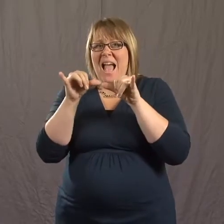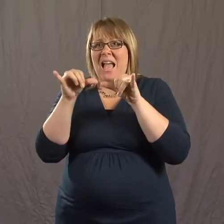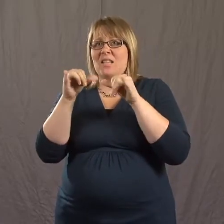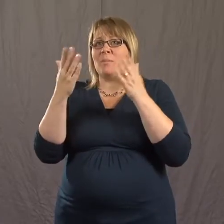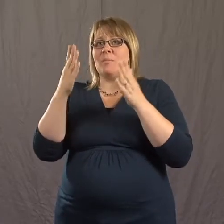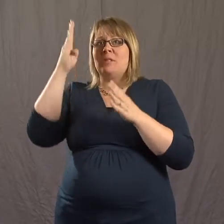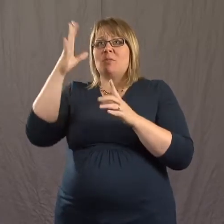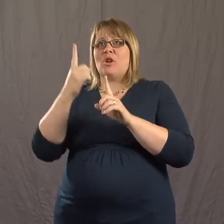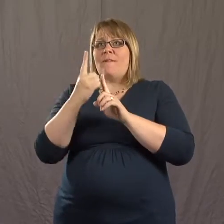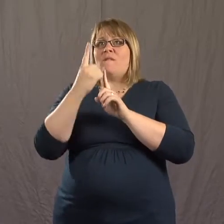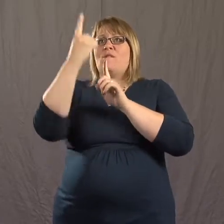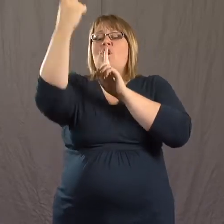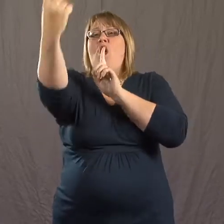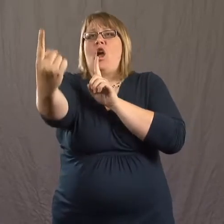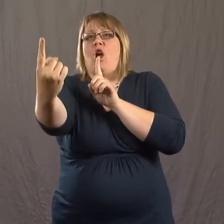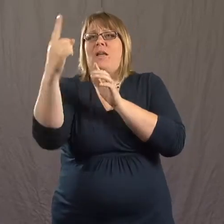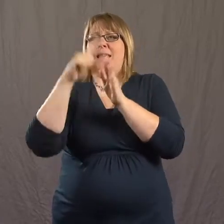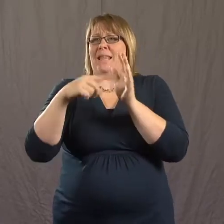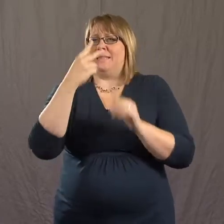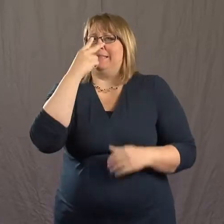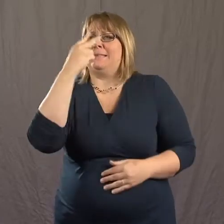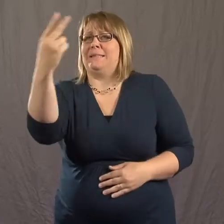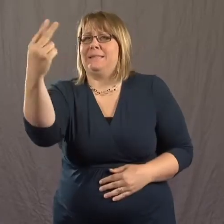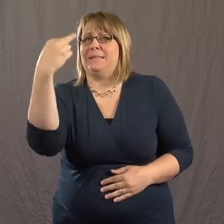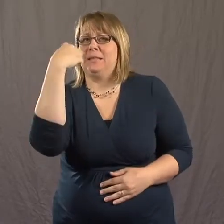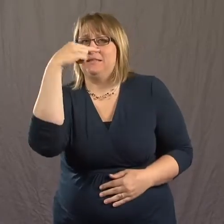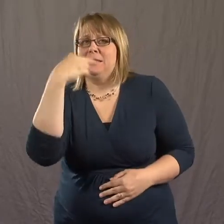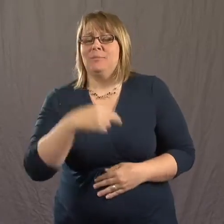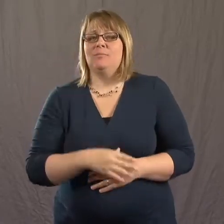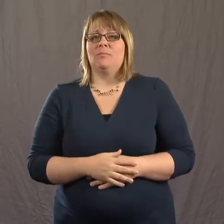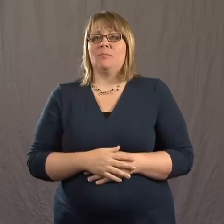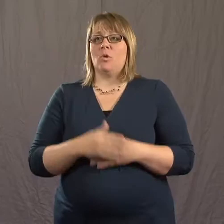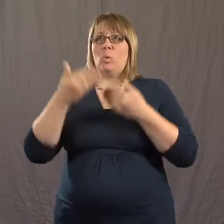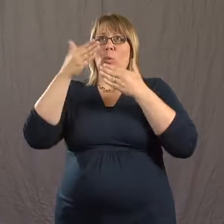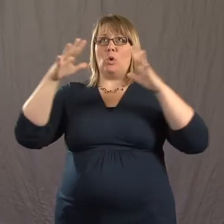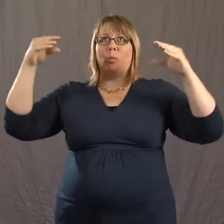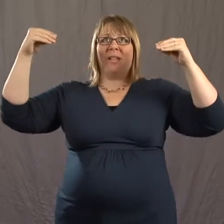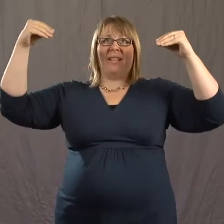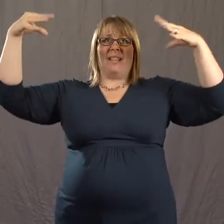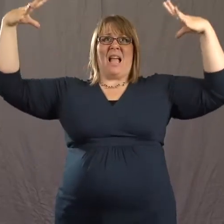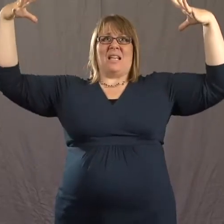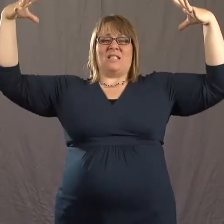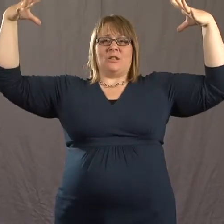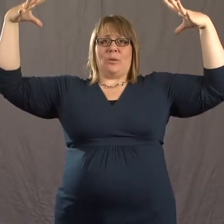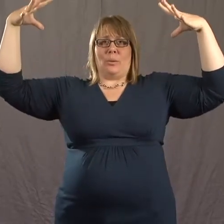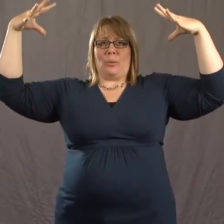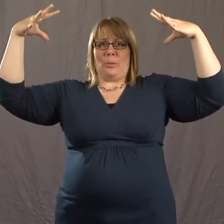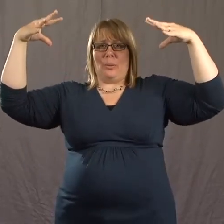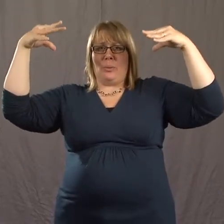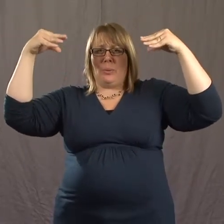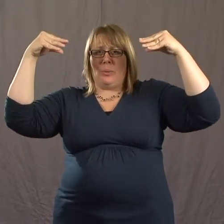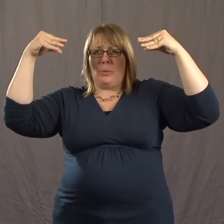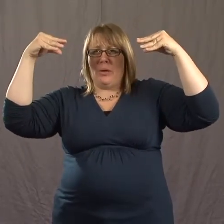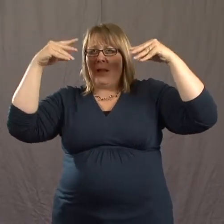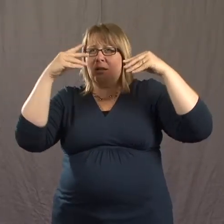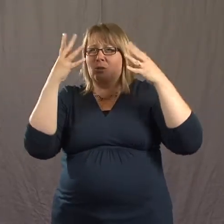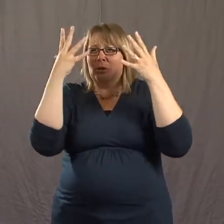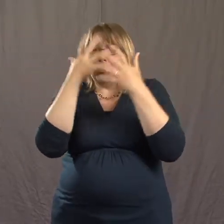Room size, the speaker may be far from the student, or even the lighting. The lighting may be dimmed and it may be too